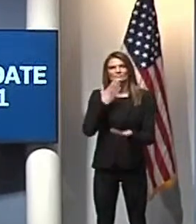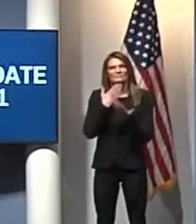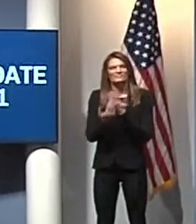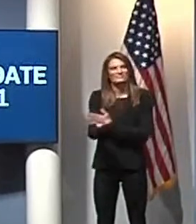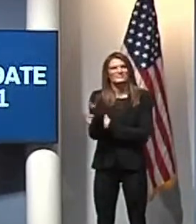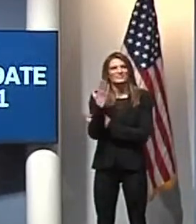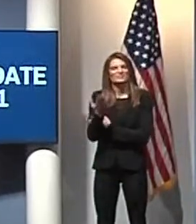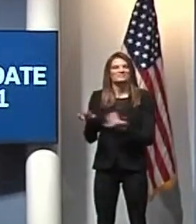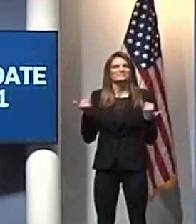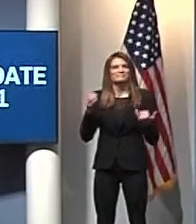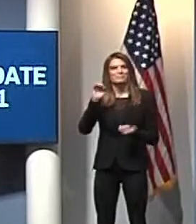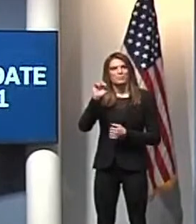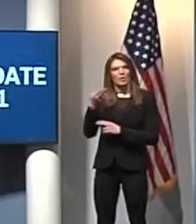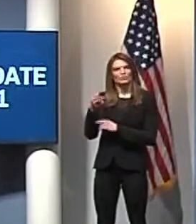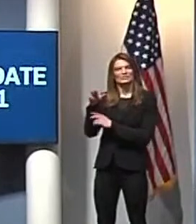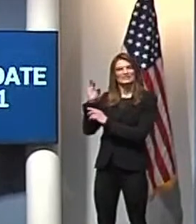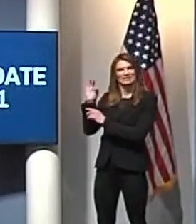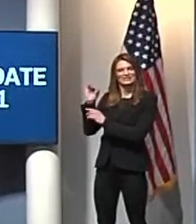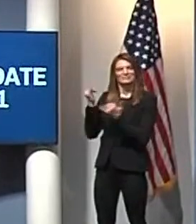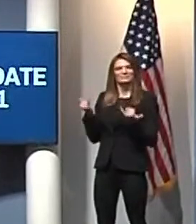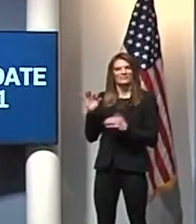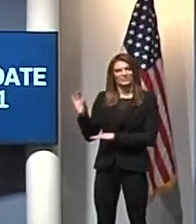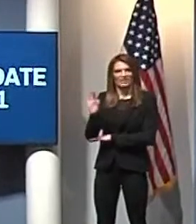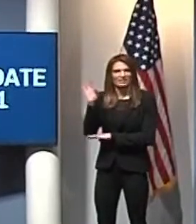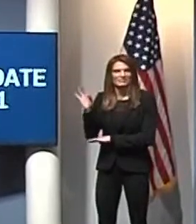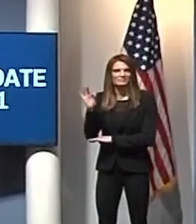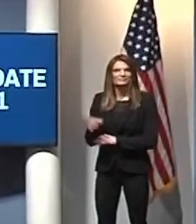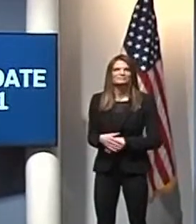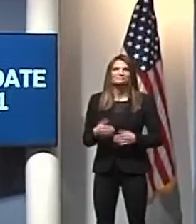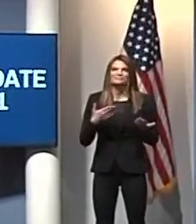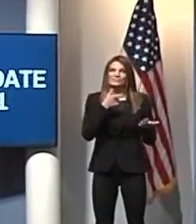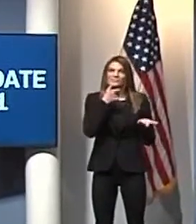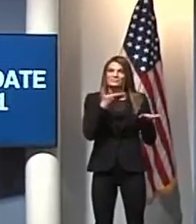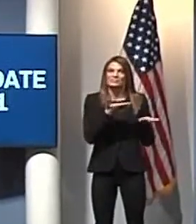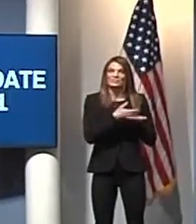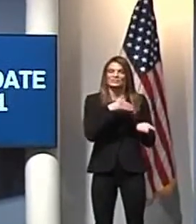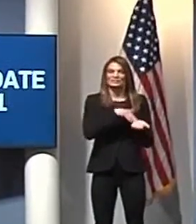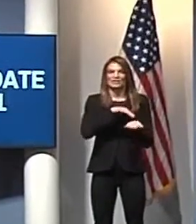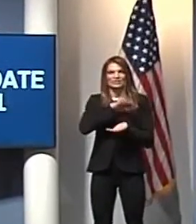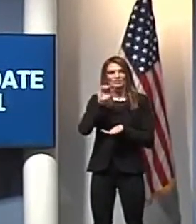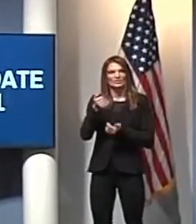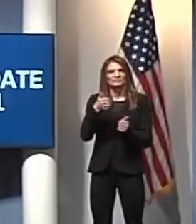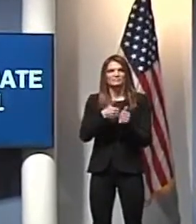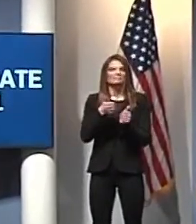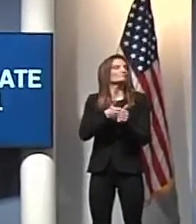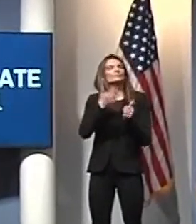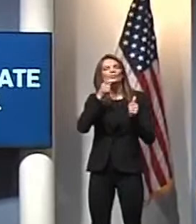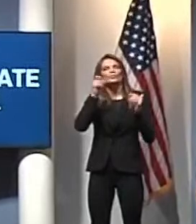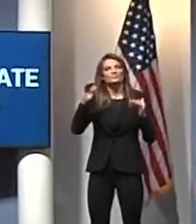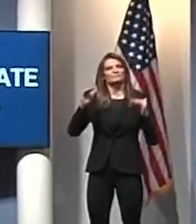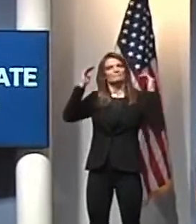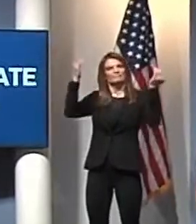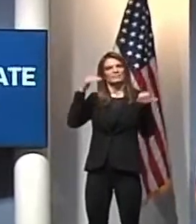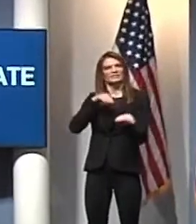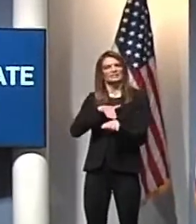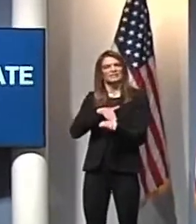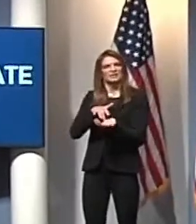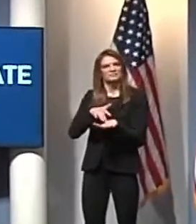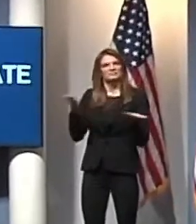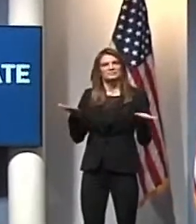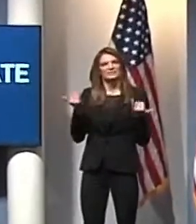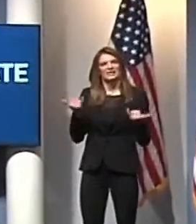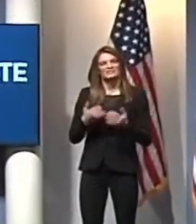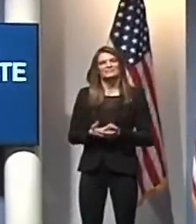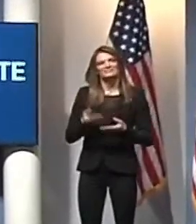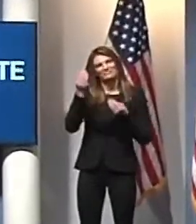Good morning. Today is March 19th. It is Friday. I'm here with Dr. Joneigh Khaldun, our Chief Medical Executive, and wanted to wish you